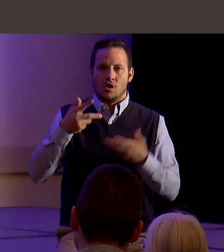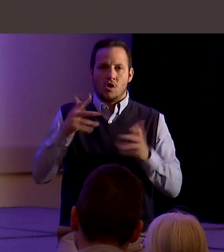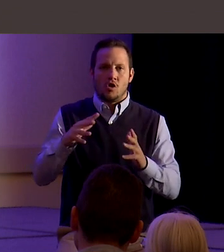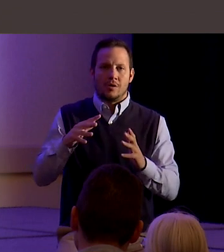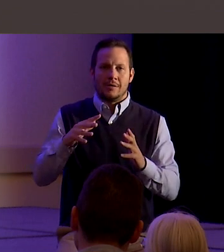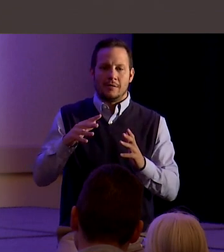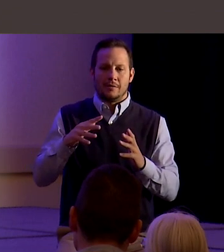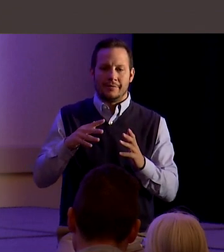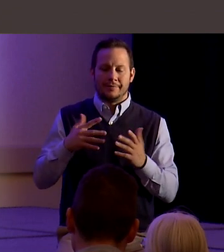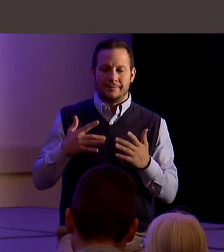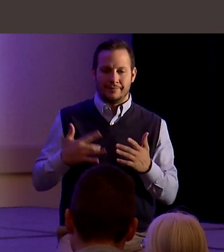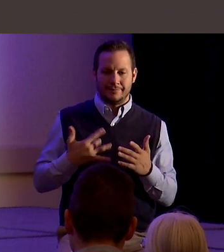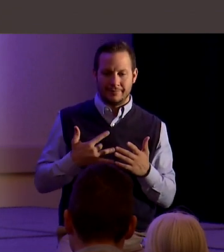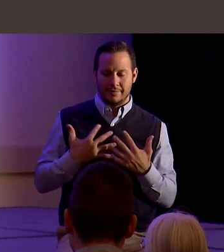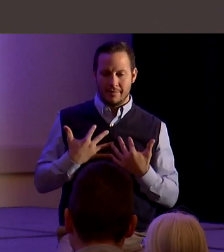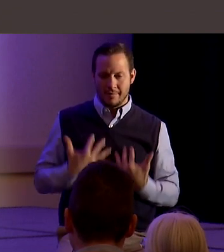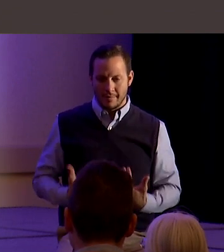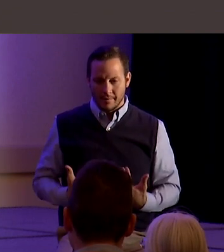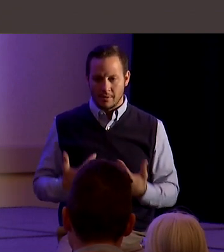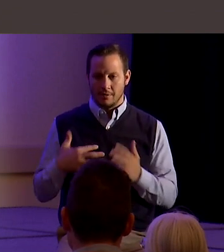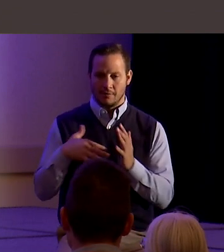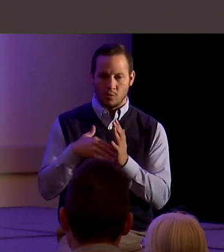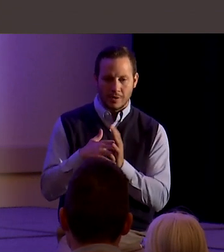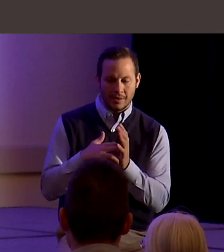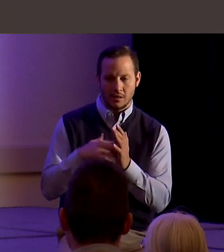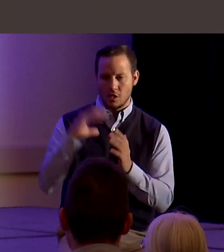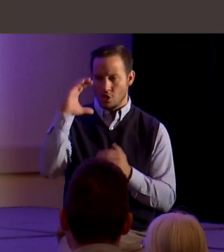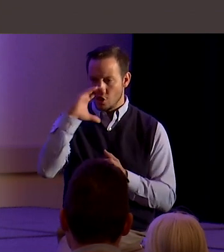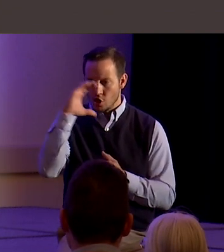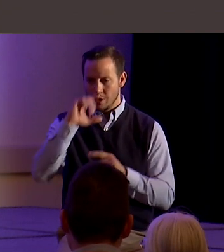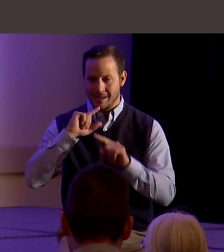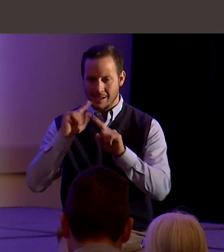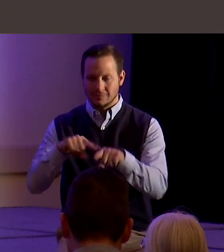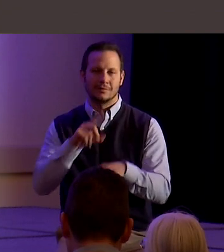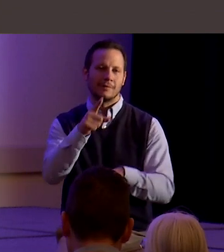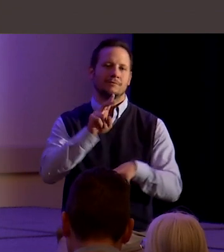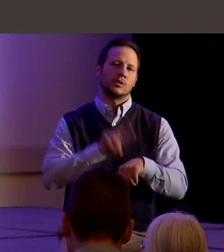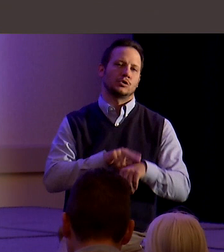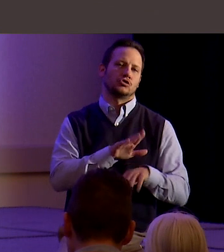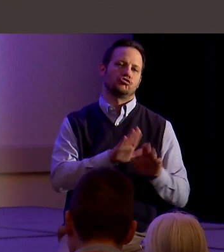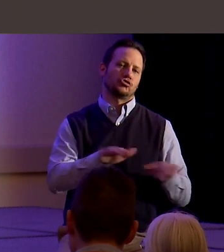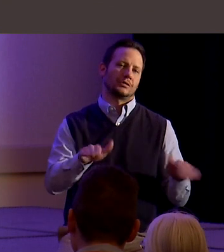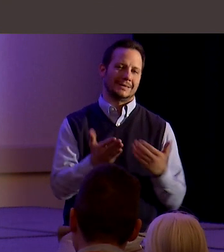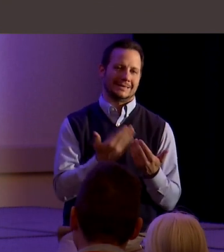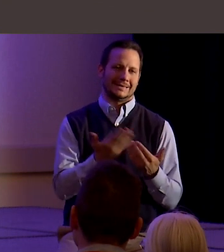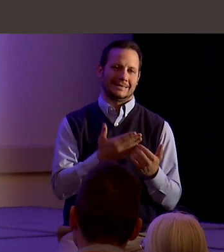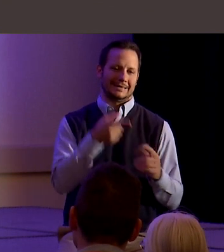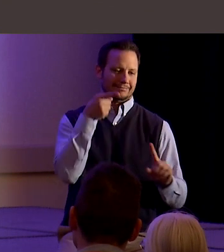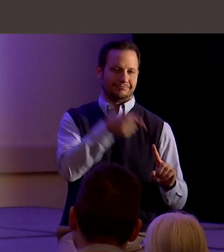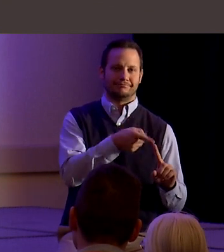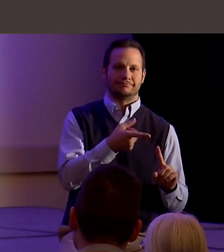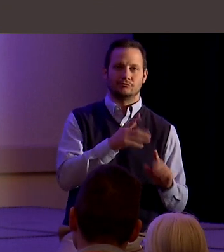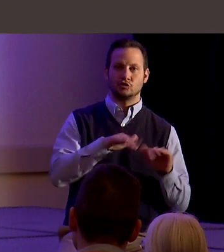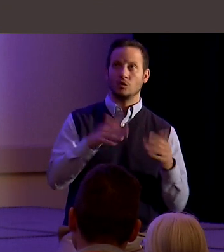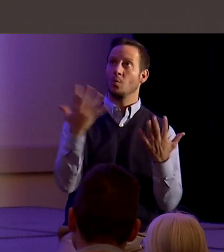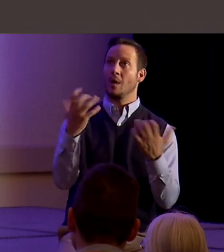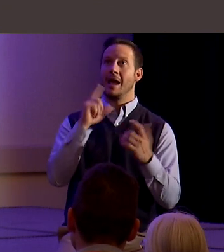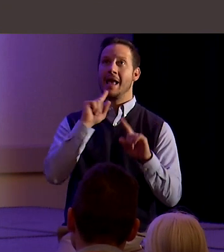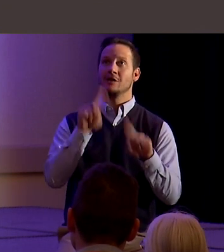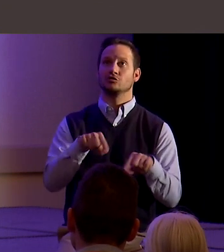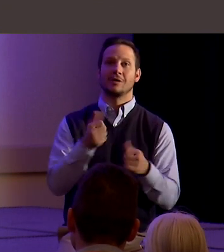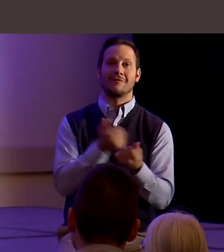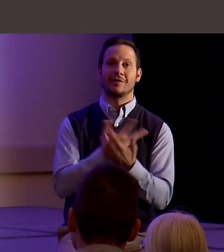vulnerable people who are looking for answers. And of course, children are an easy target for that because they want answers to